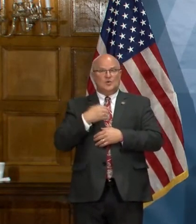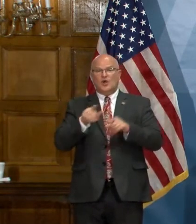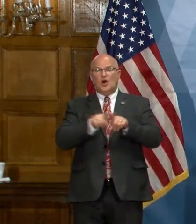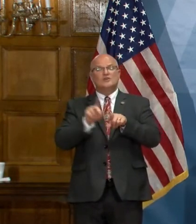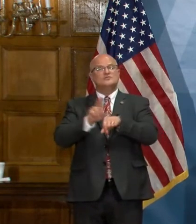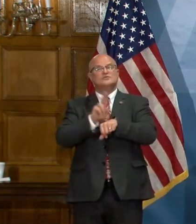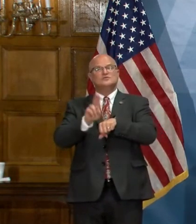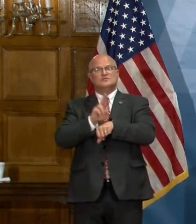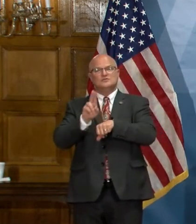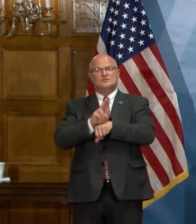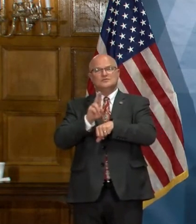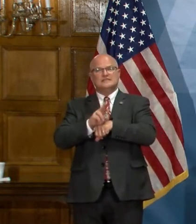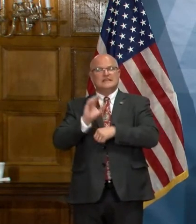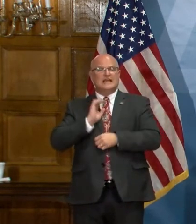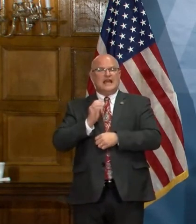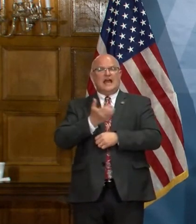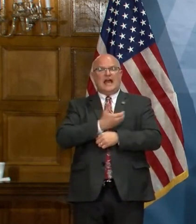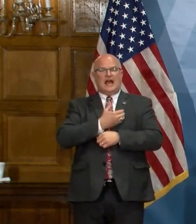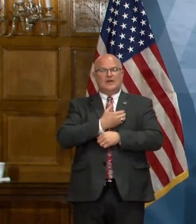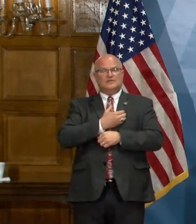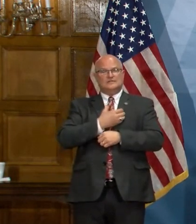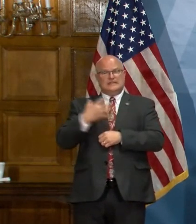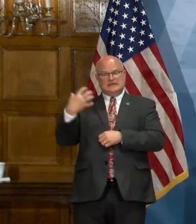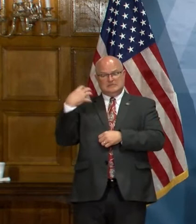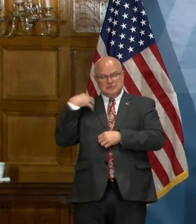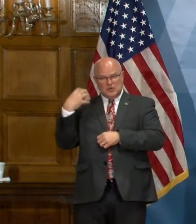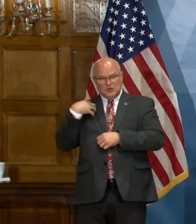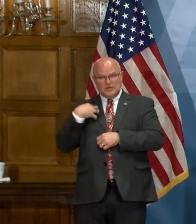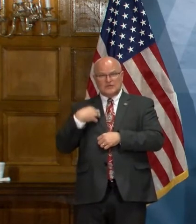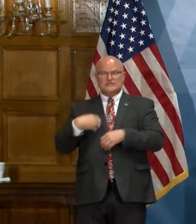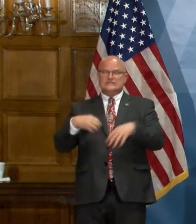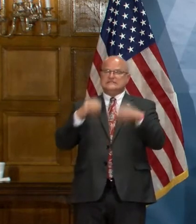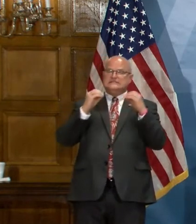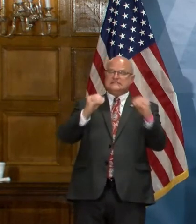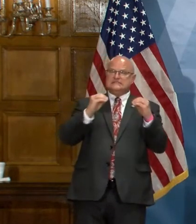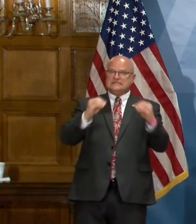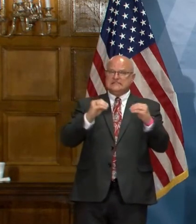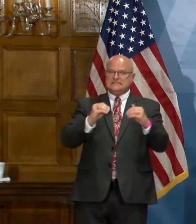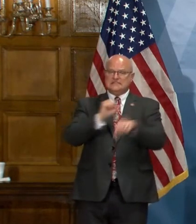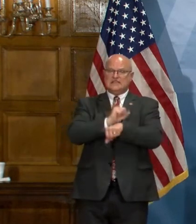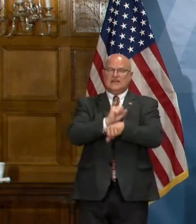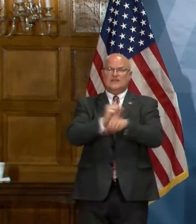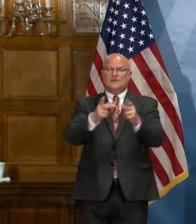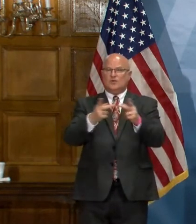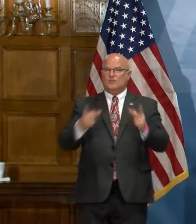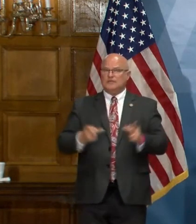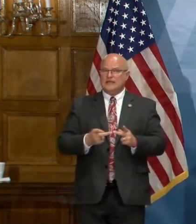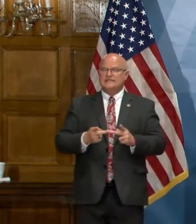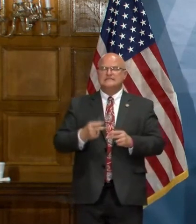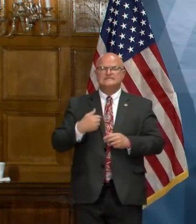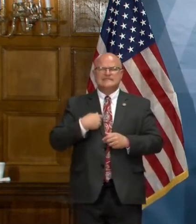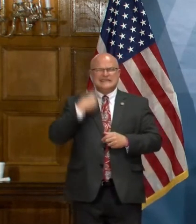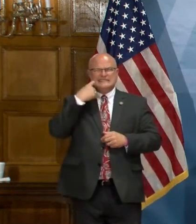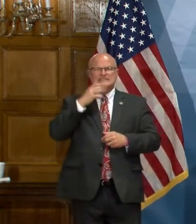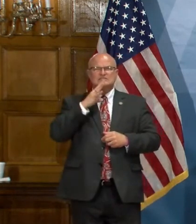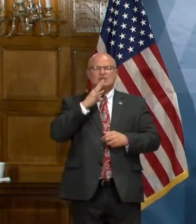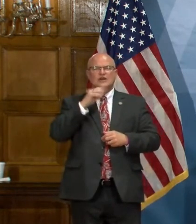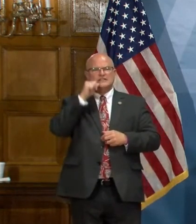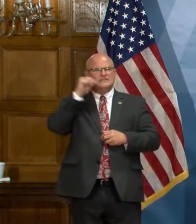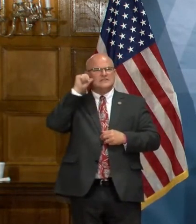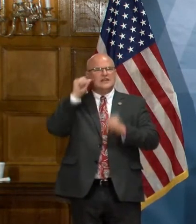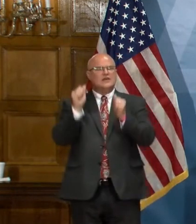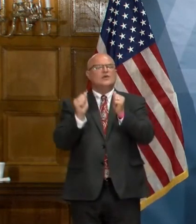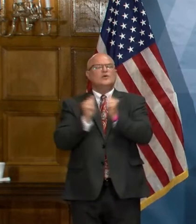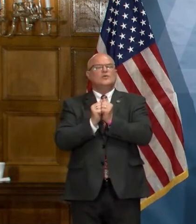also utilizing our employers and the education that takes place in the workforce. I just talked